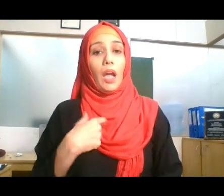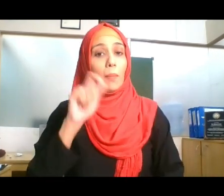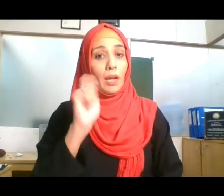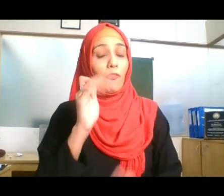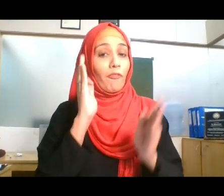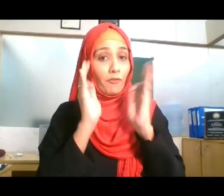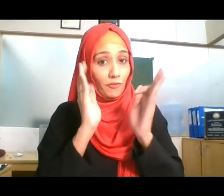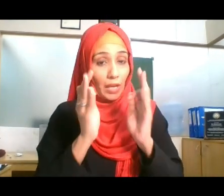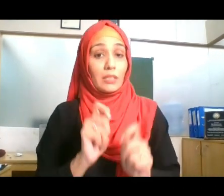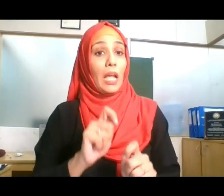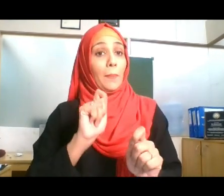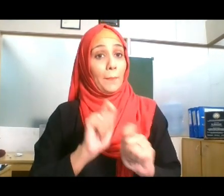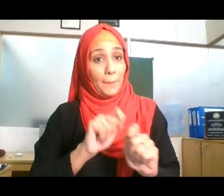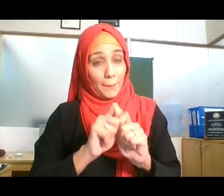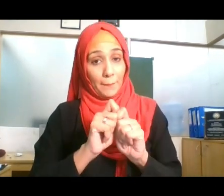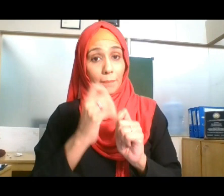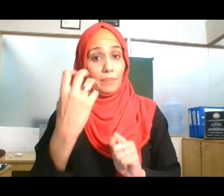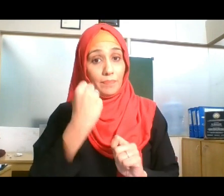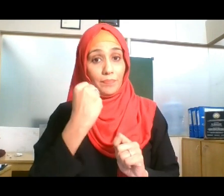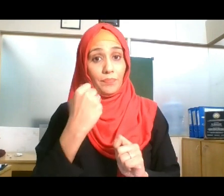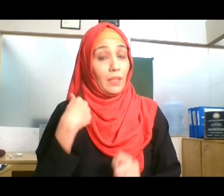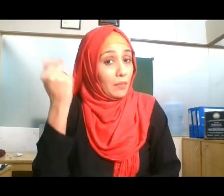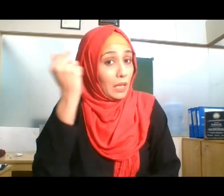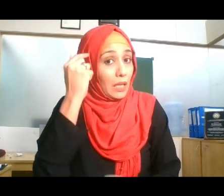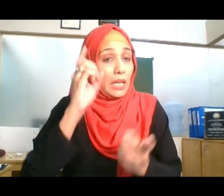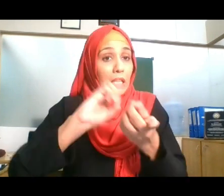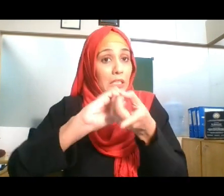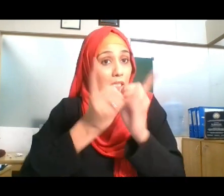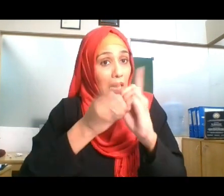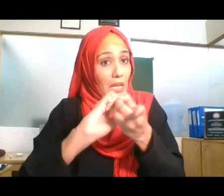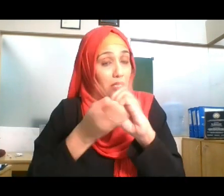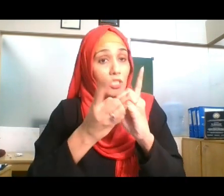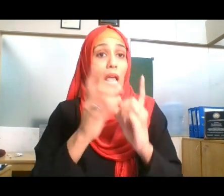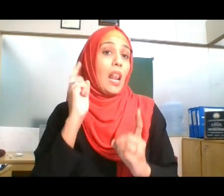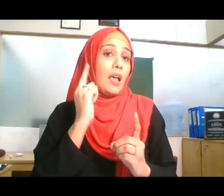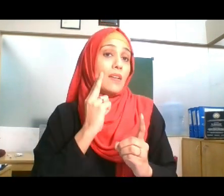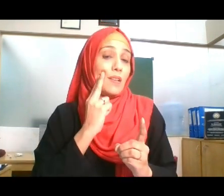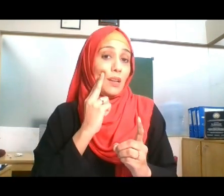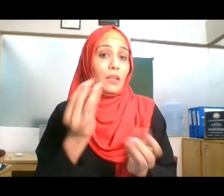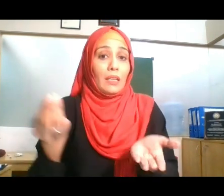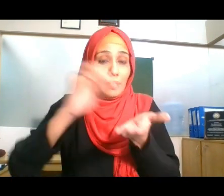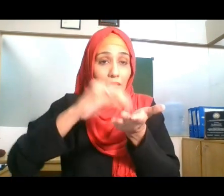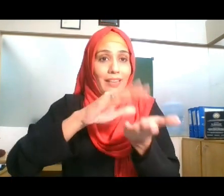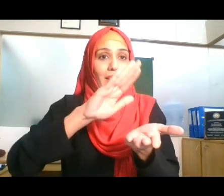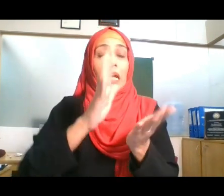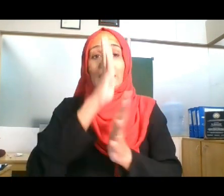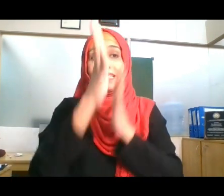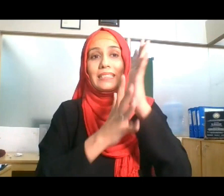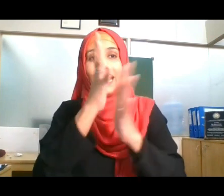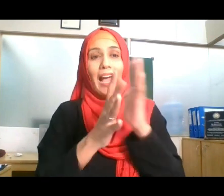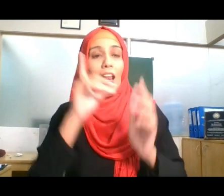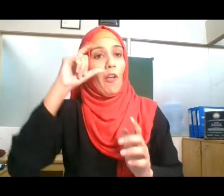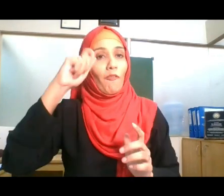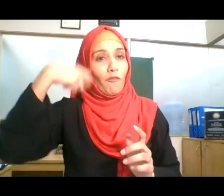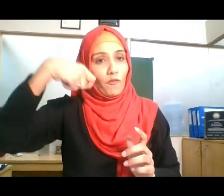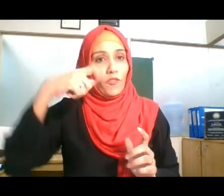to adapt their, we think, digital modules by adding in a sign language component to the videos